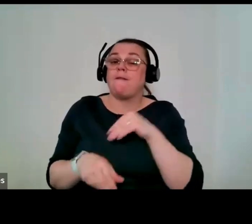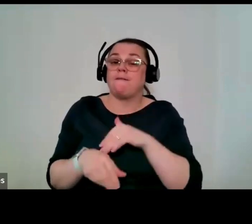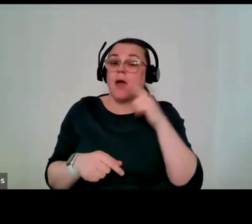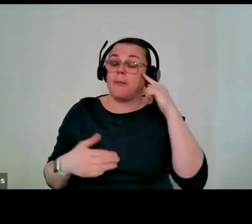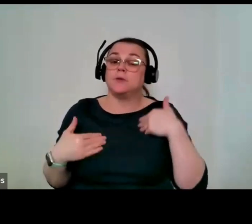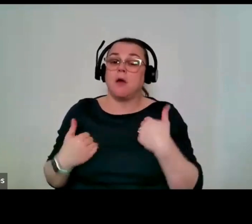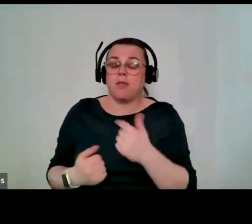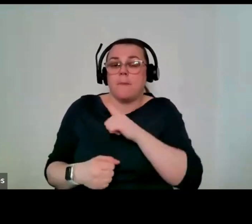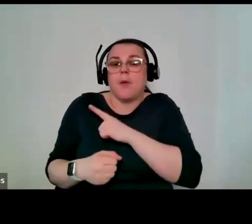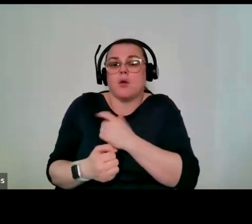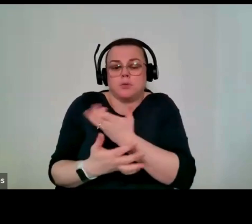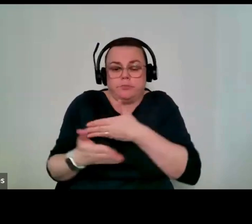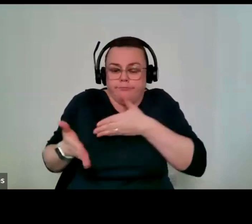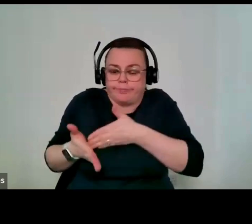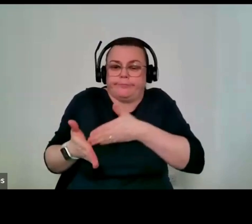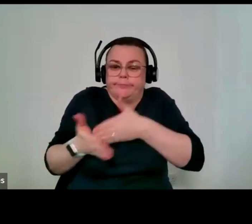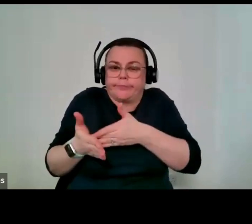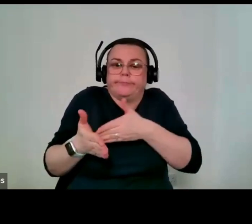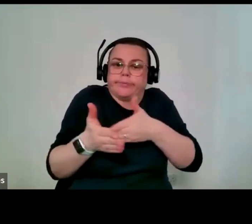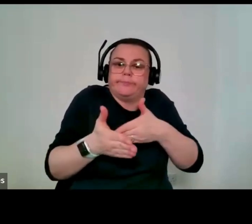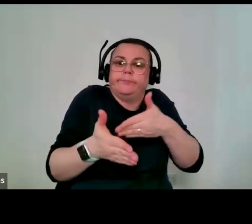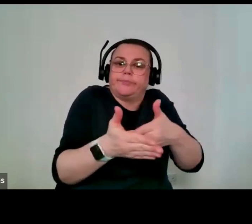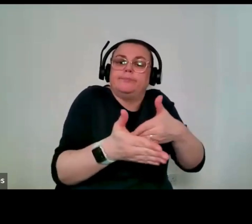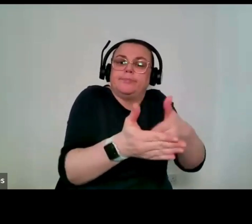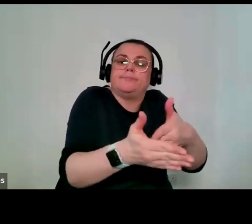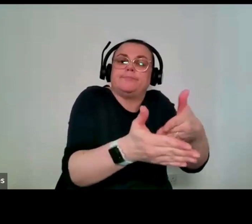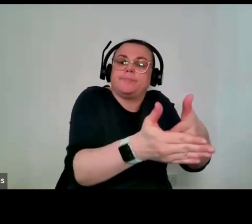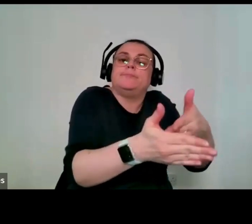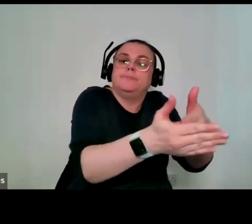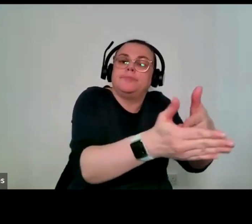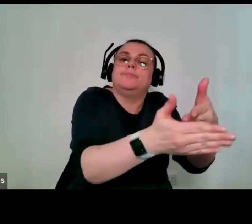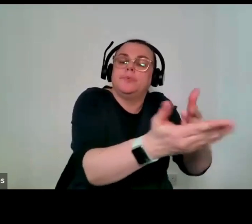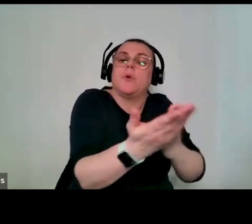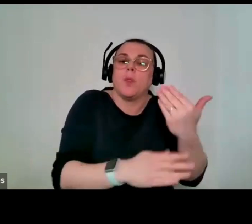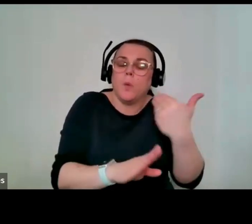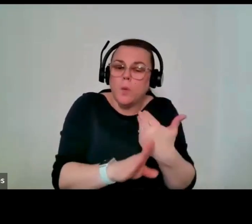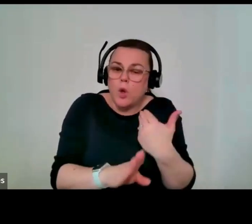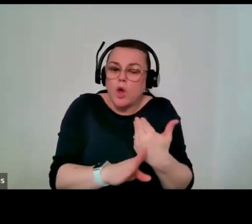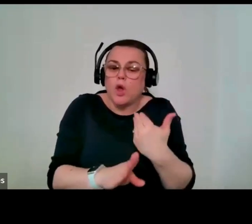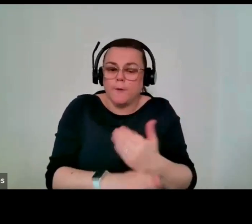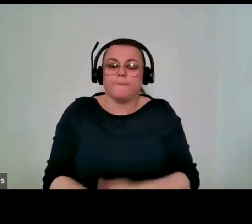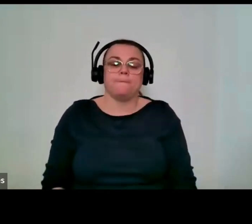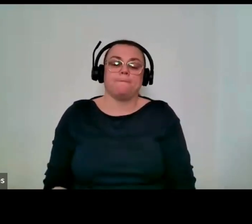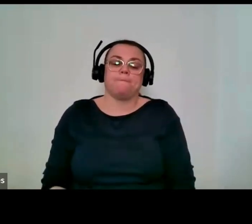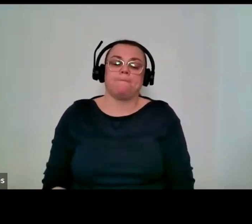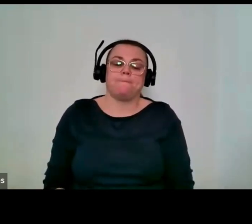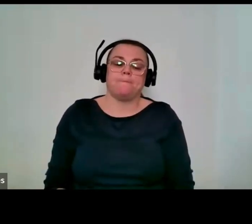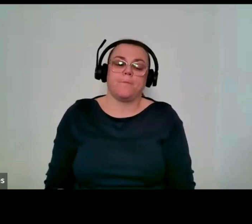of all these barriers that we face in the workplace and also outside of the workplace.